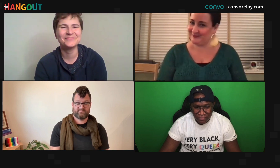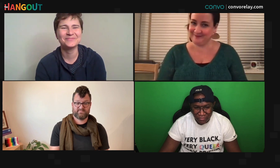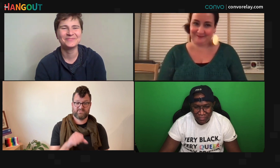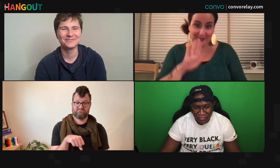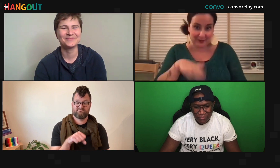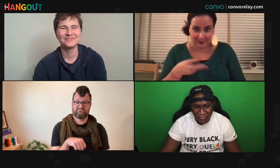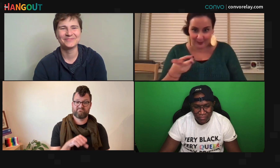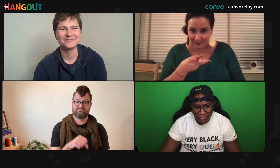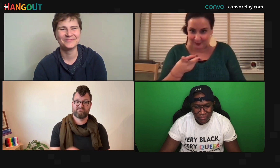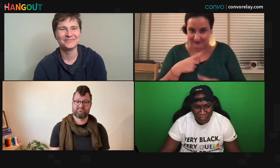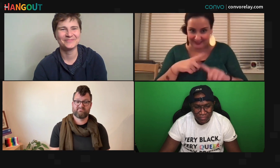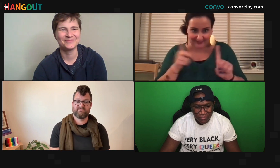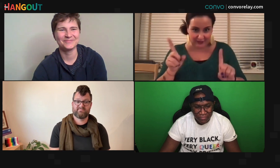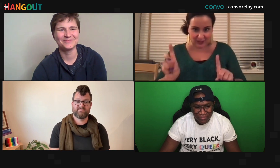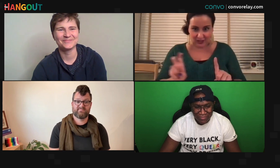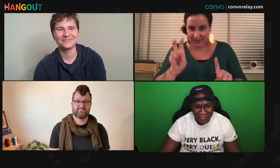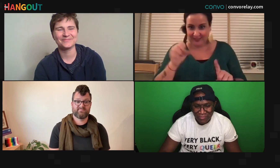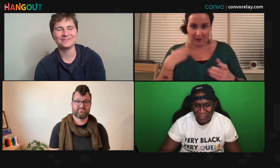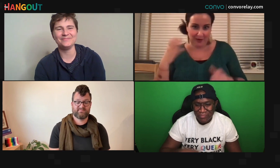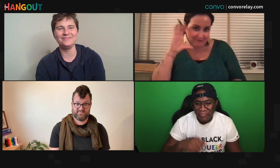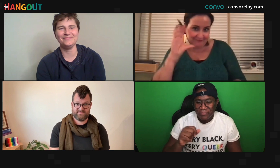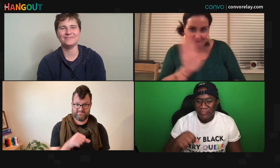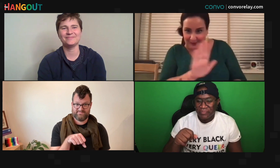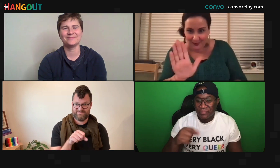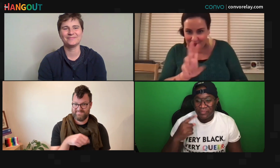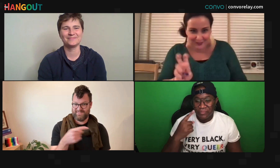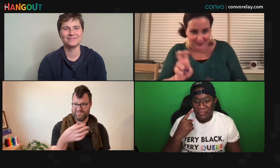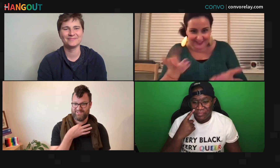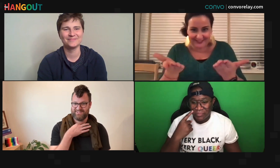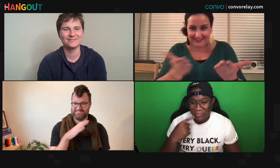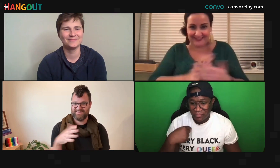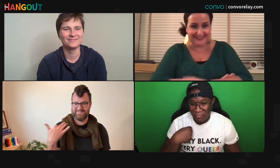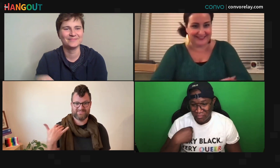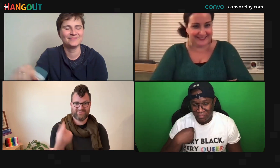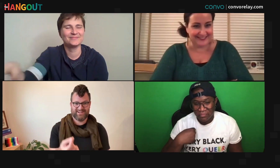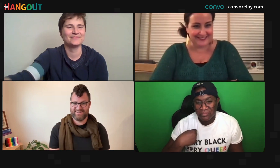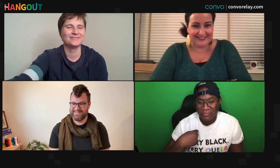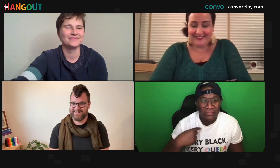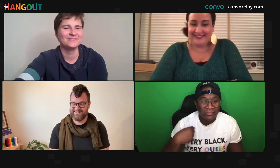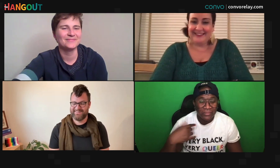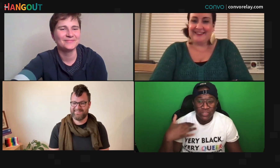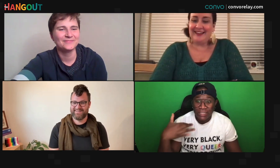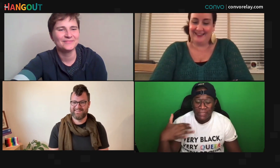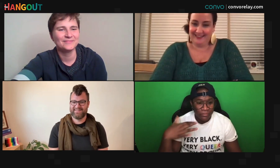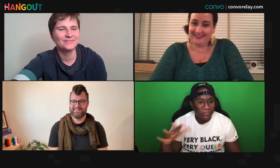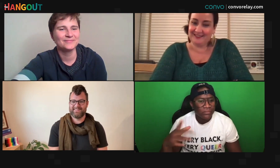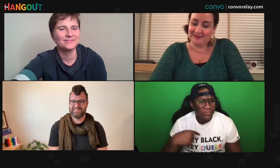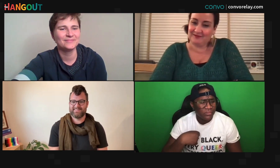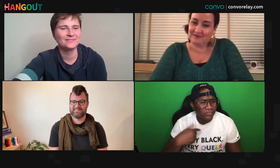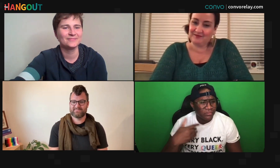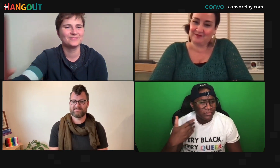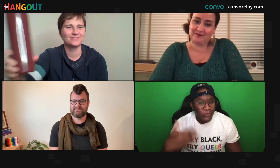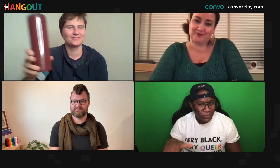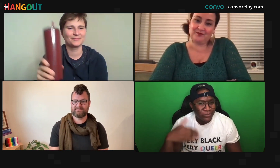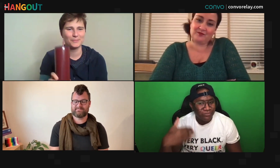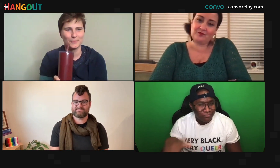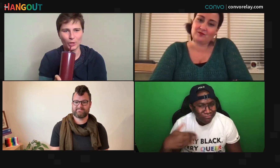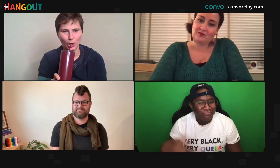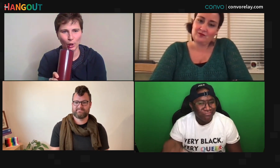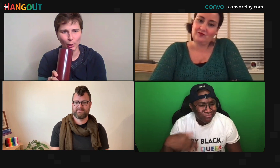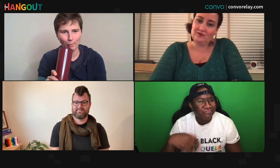book, they would be deaf. And so I'm just glad it worked out. That's wonderful. I am curious about both of your